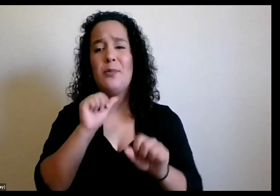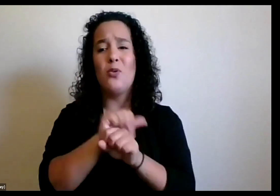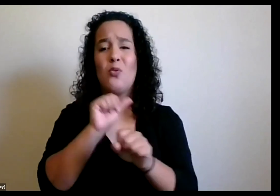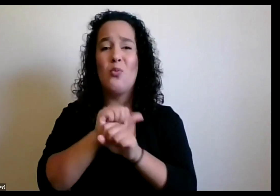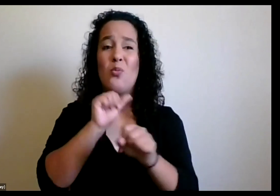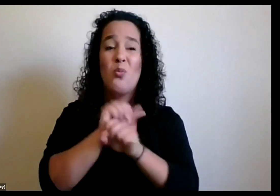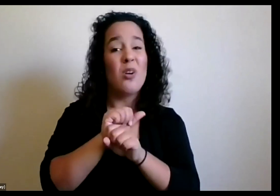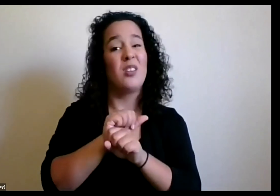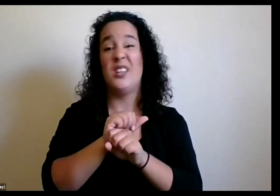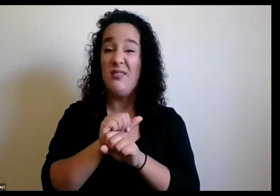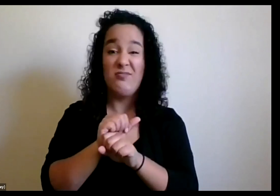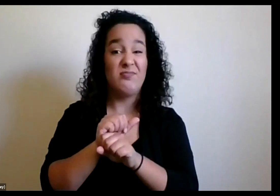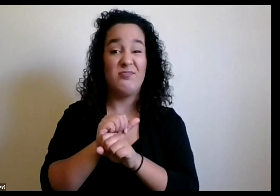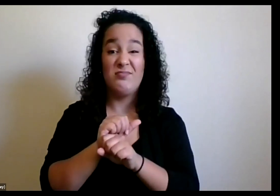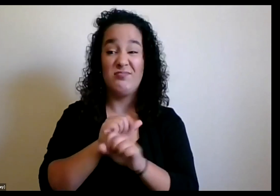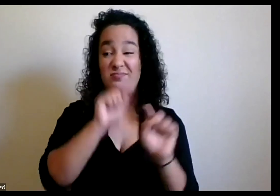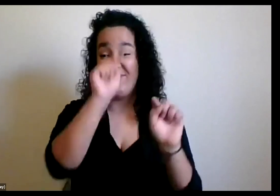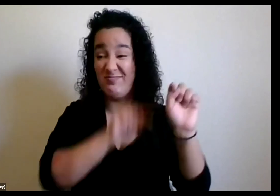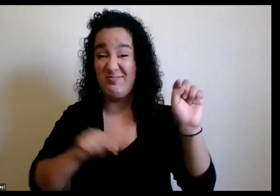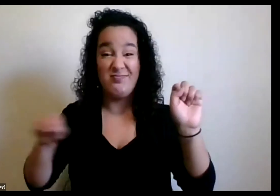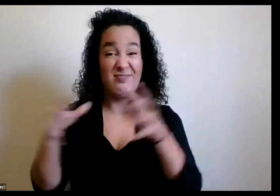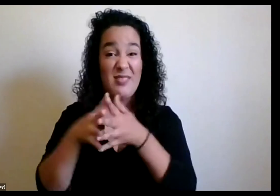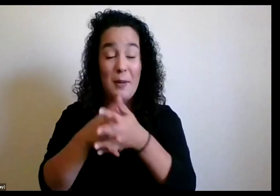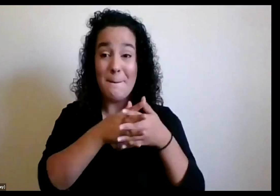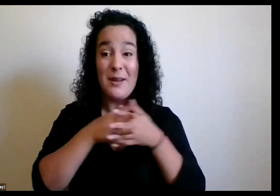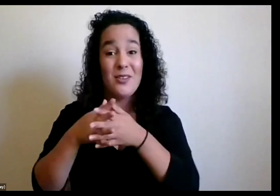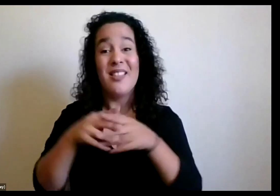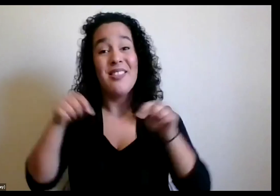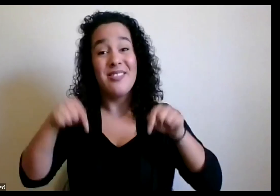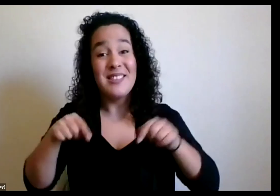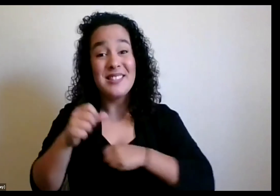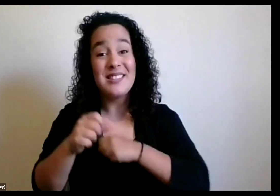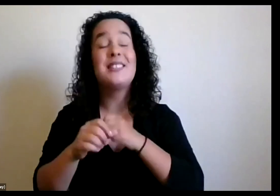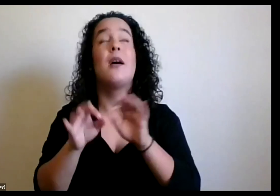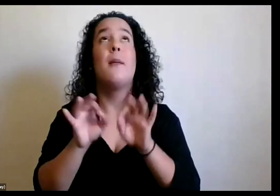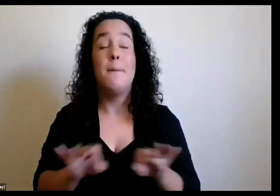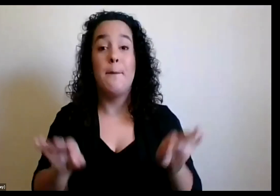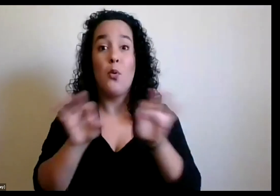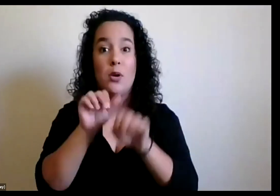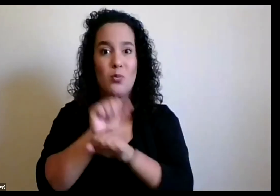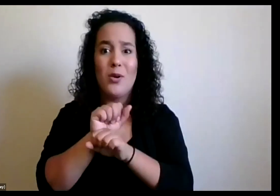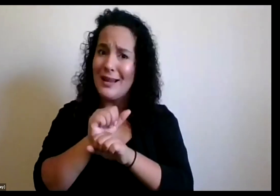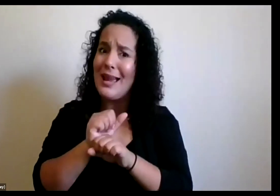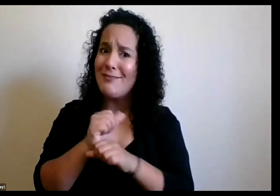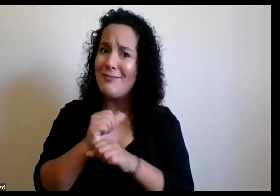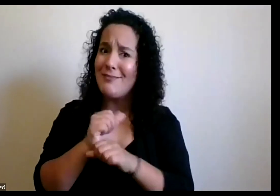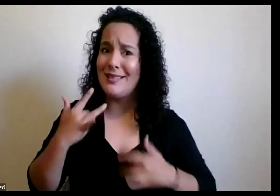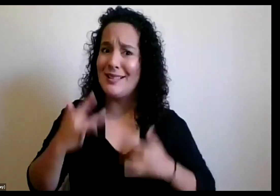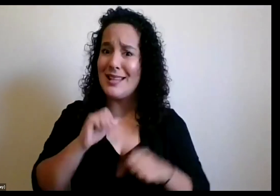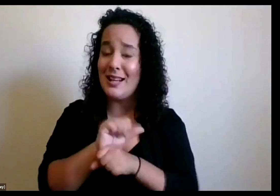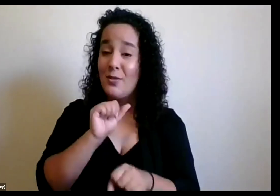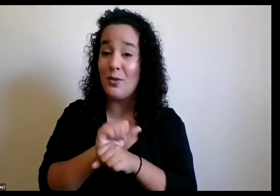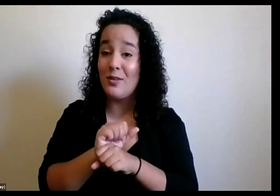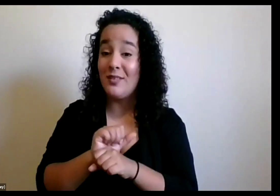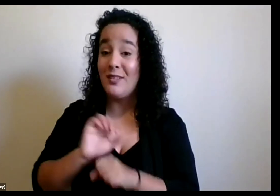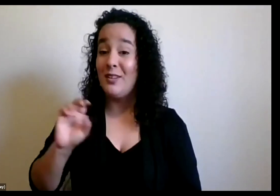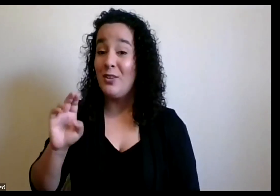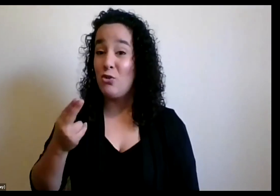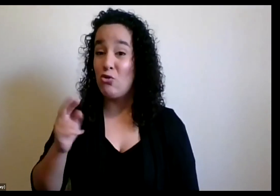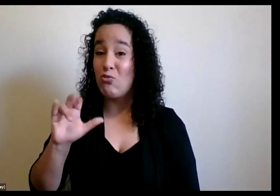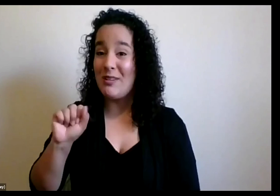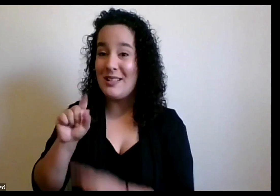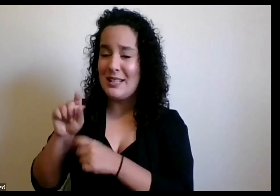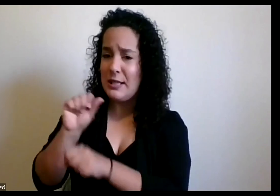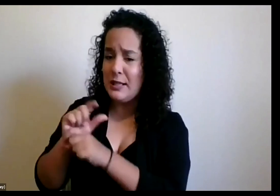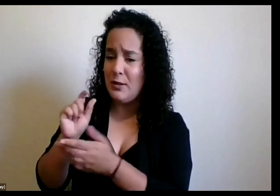of narrative. This is really important work, and it's exciting work. Just to wrap up, I will say Chris Donaldson wrote in the chat that